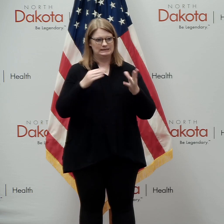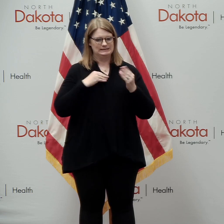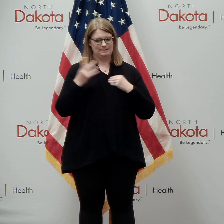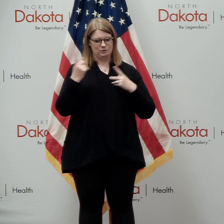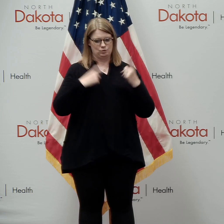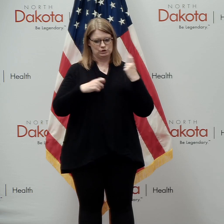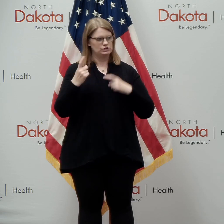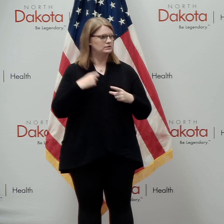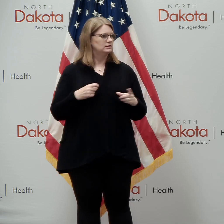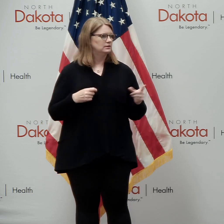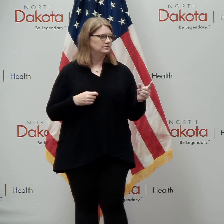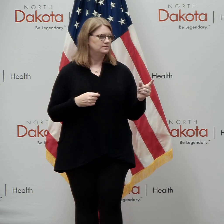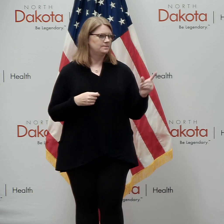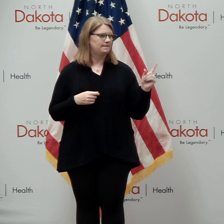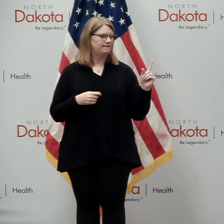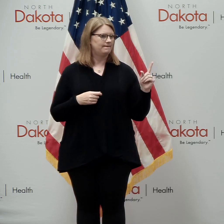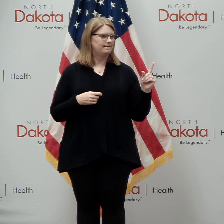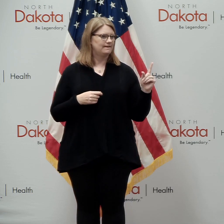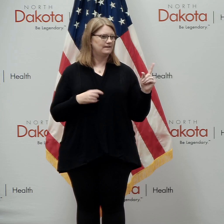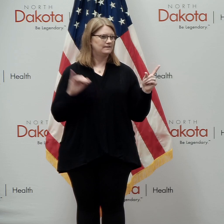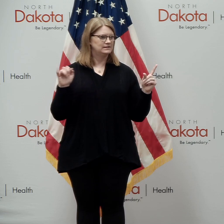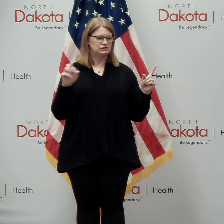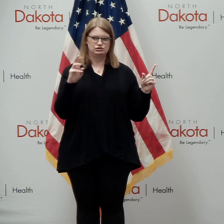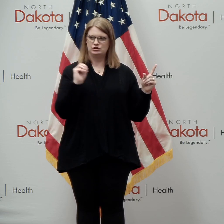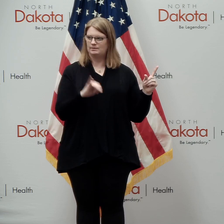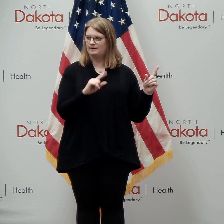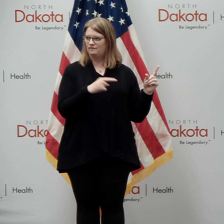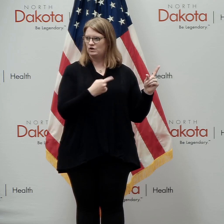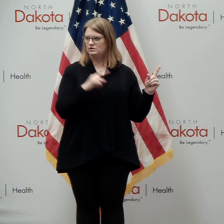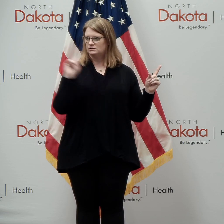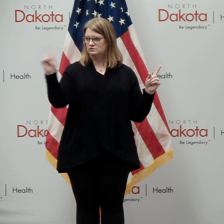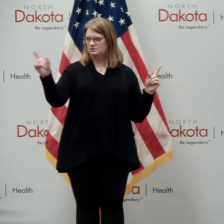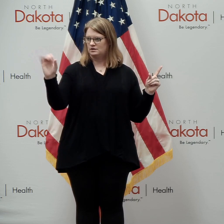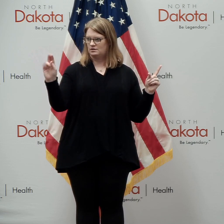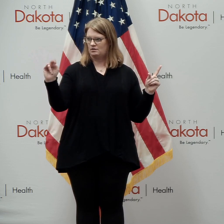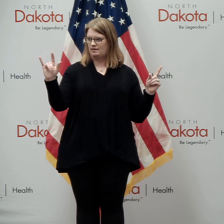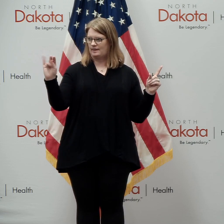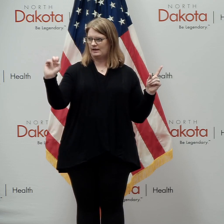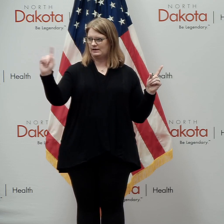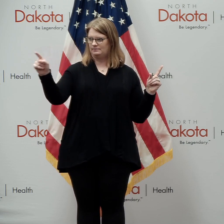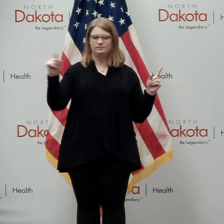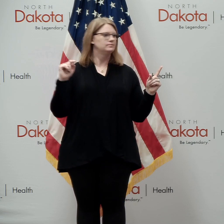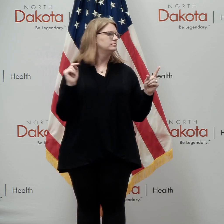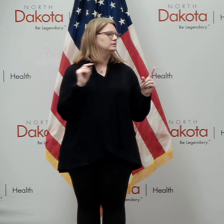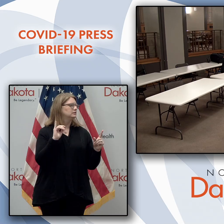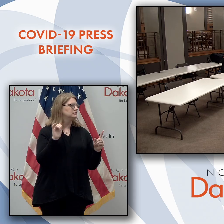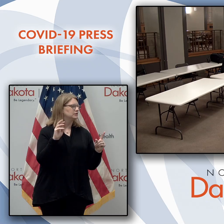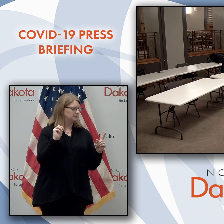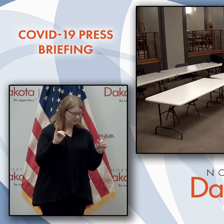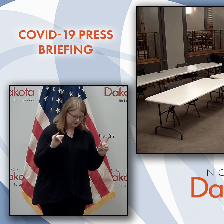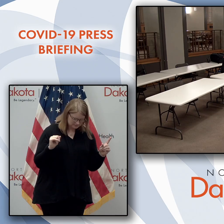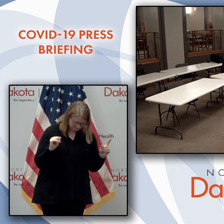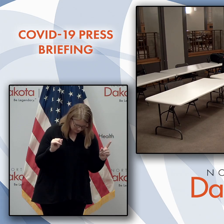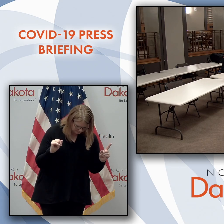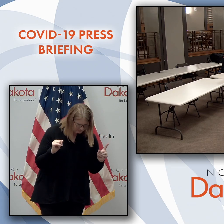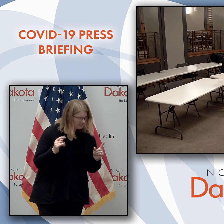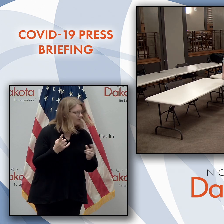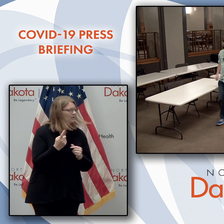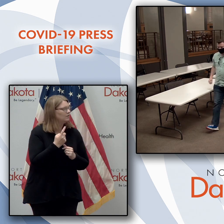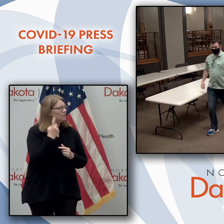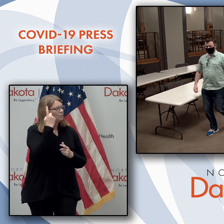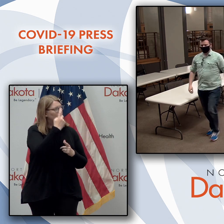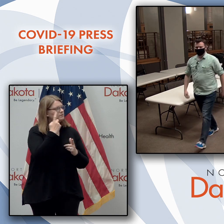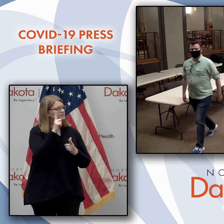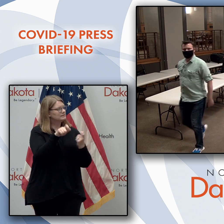questions. I'm going to go to Jeremy first, and then we're going to online second. Governor, I'm wondering specifically on